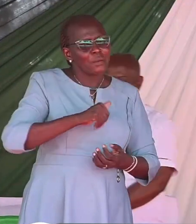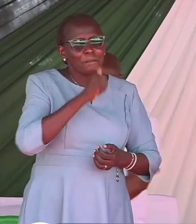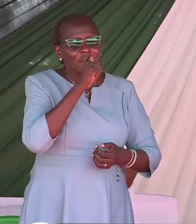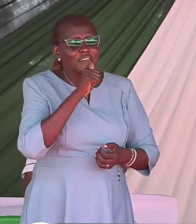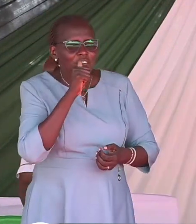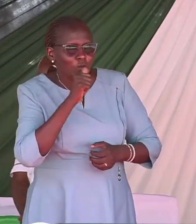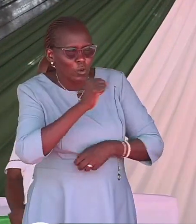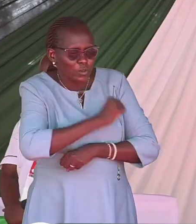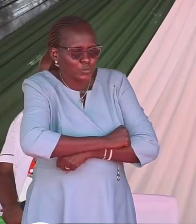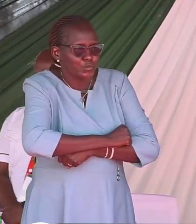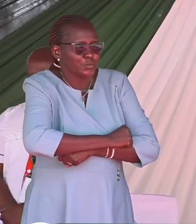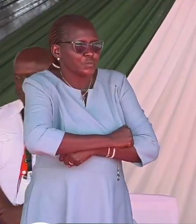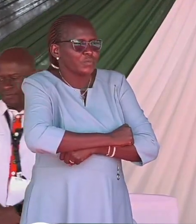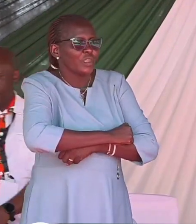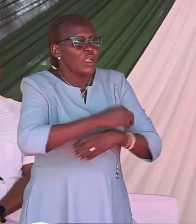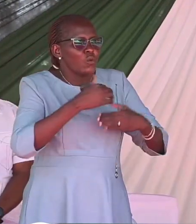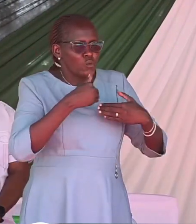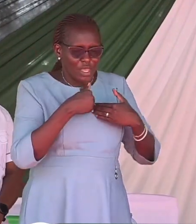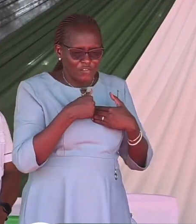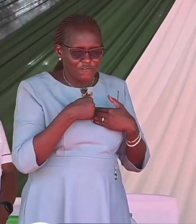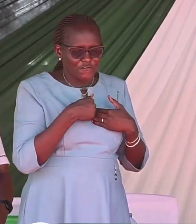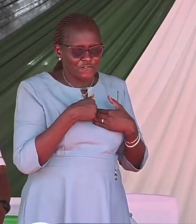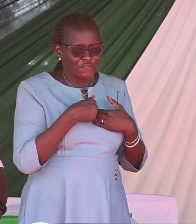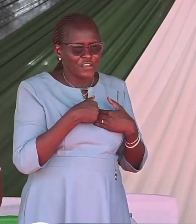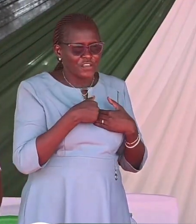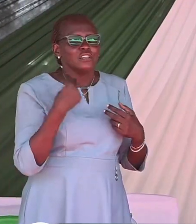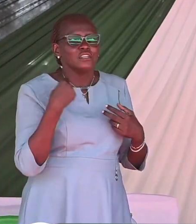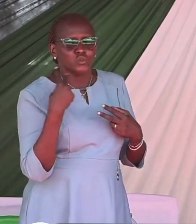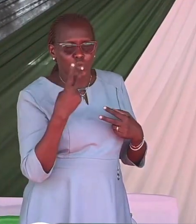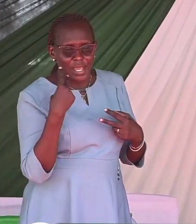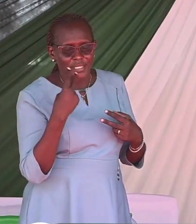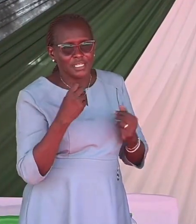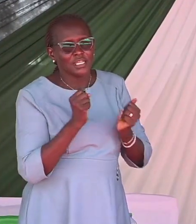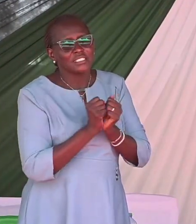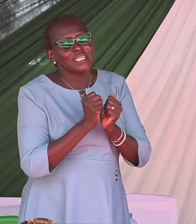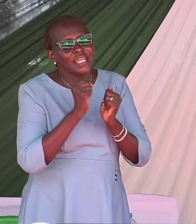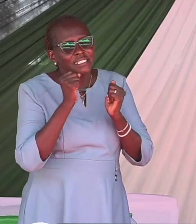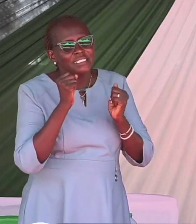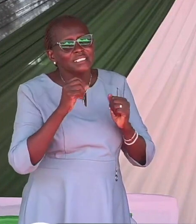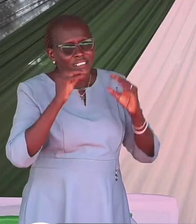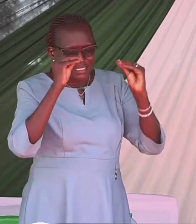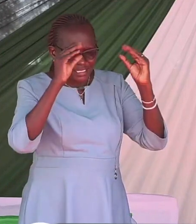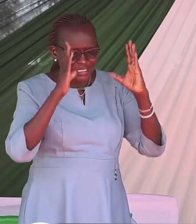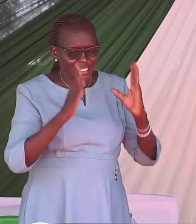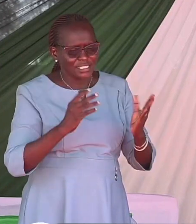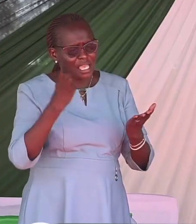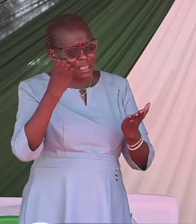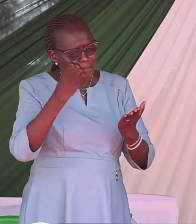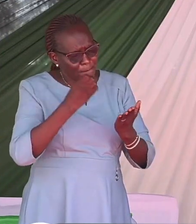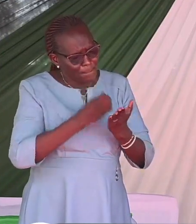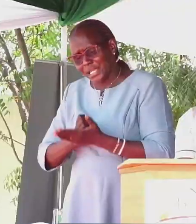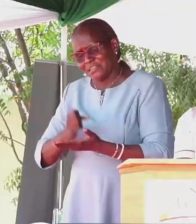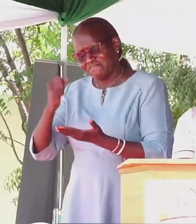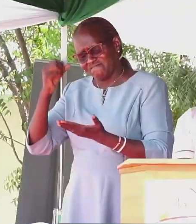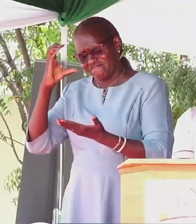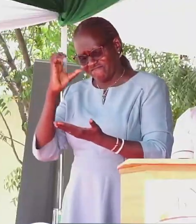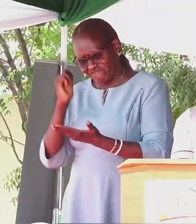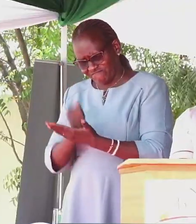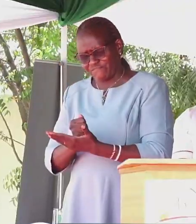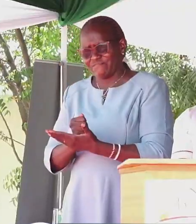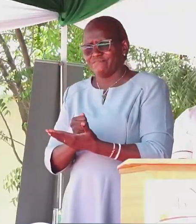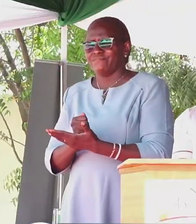schools. We have 210 teachers who have been employed on